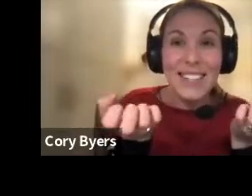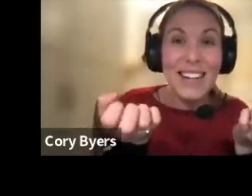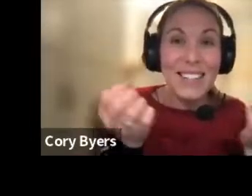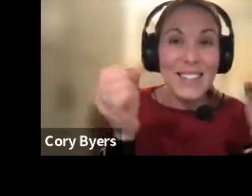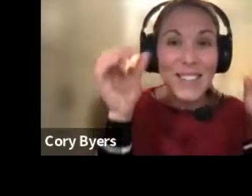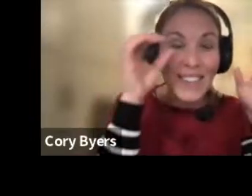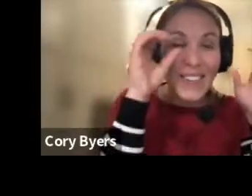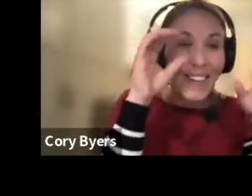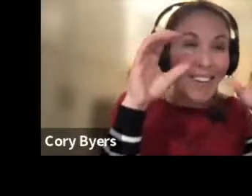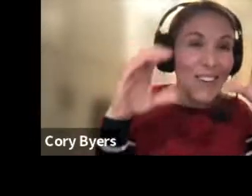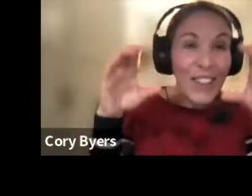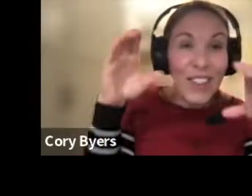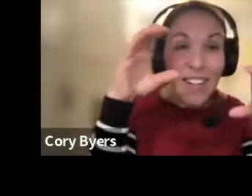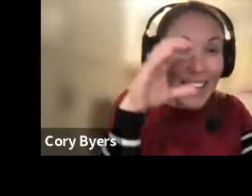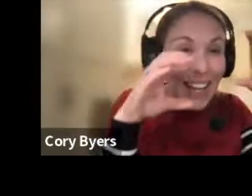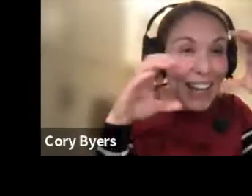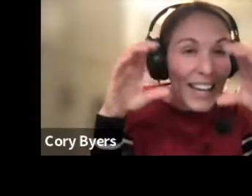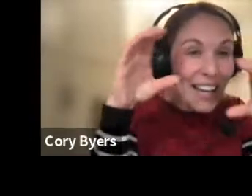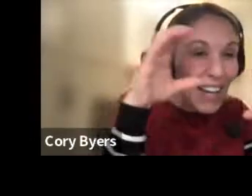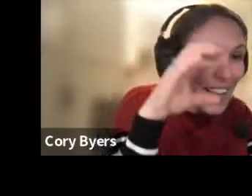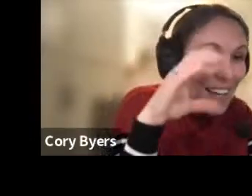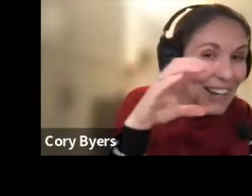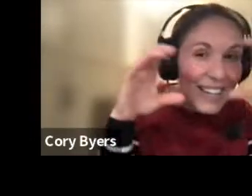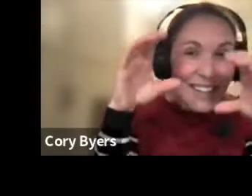Want dinosaur,